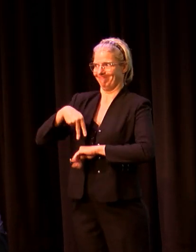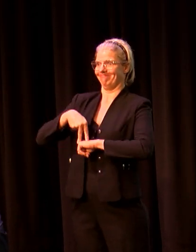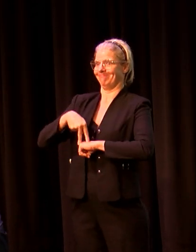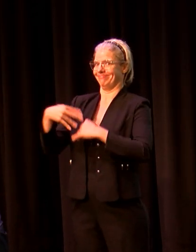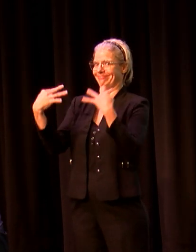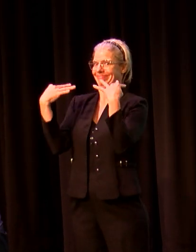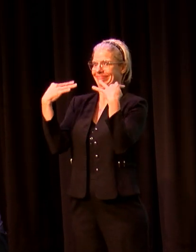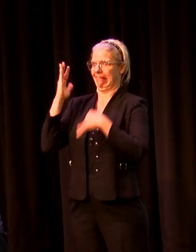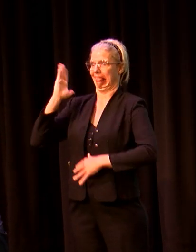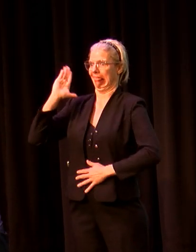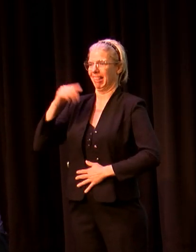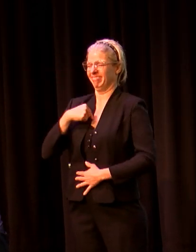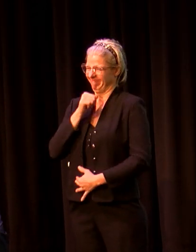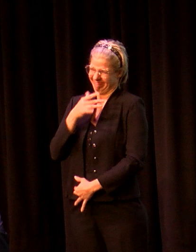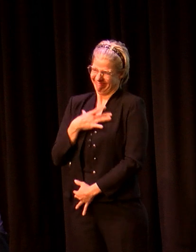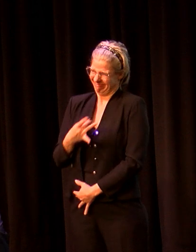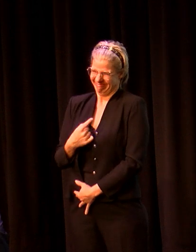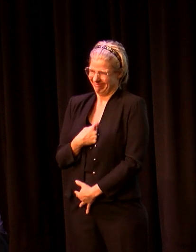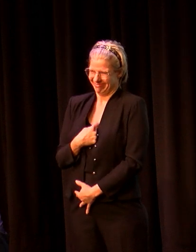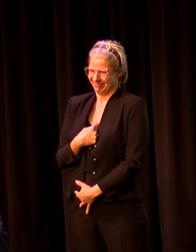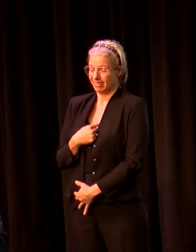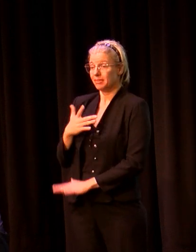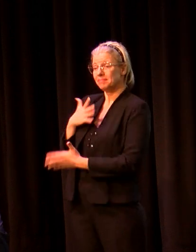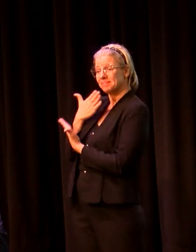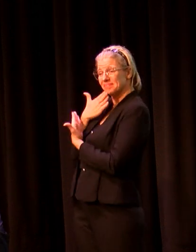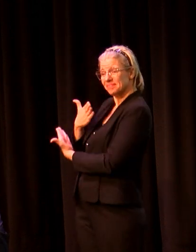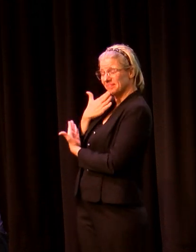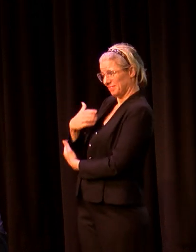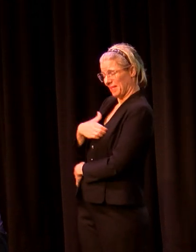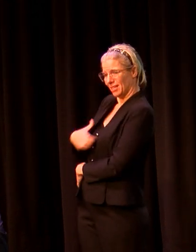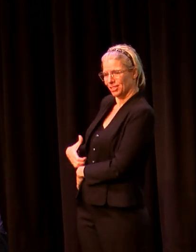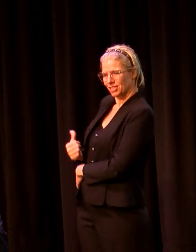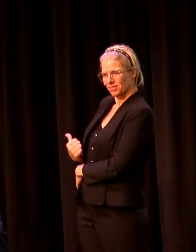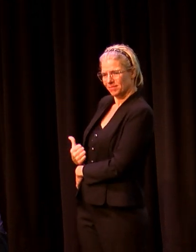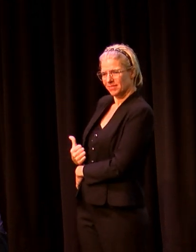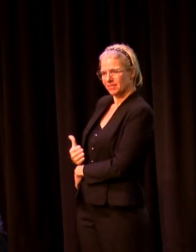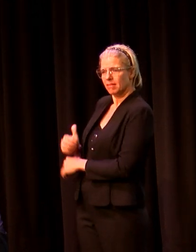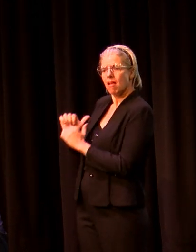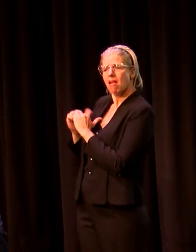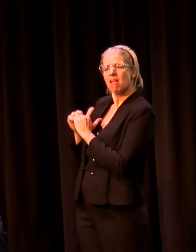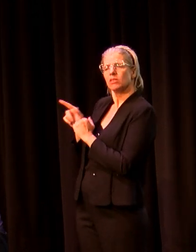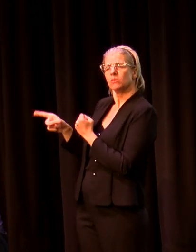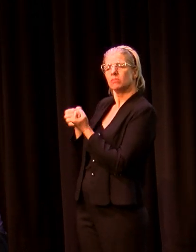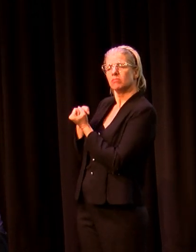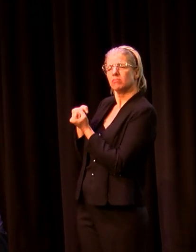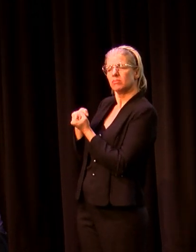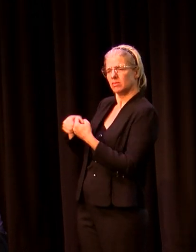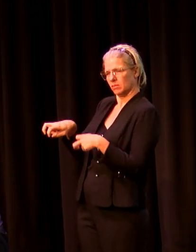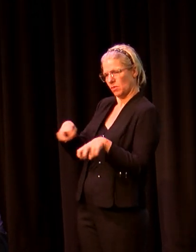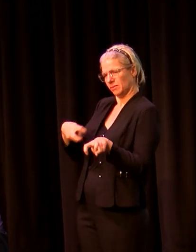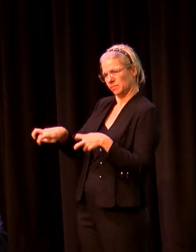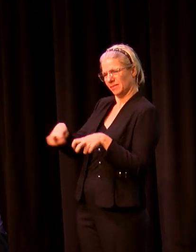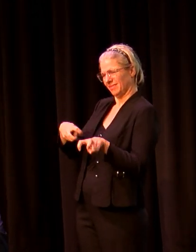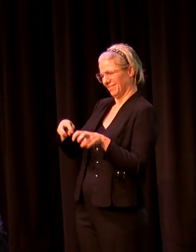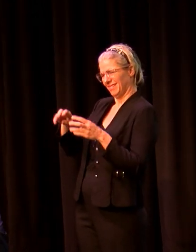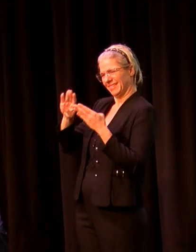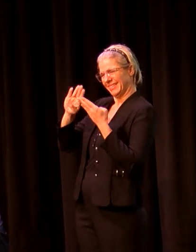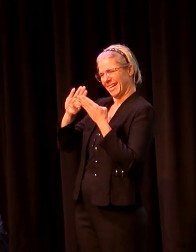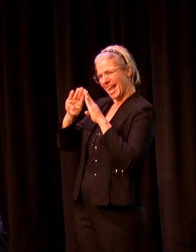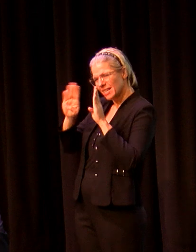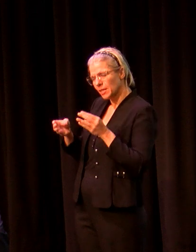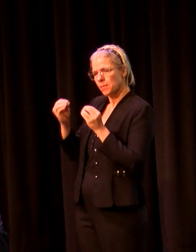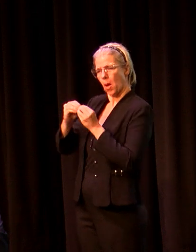also Mayor O'Connor for what you've done already to support transitional housing in the city, to make more available options for